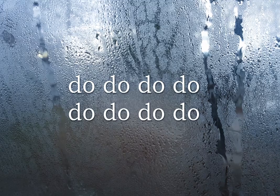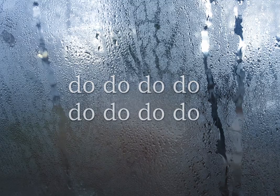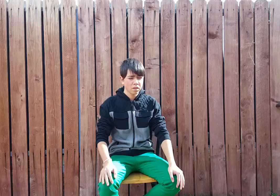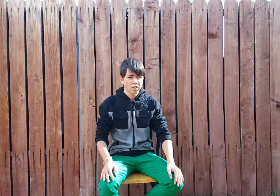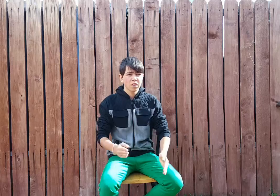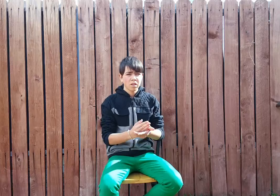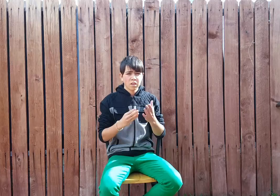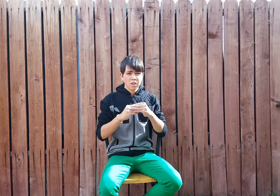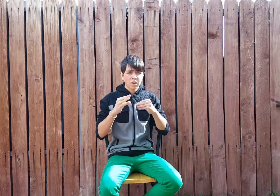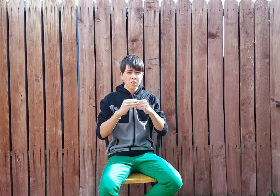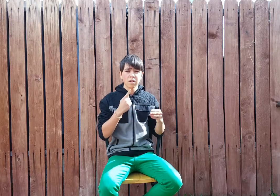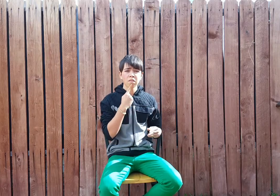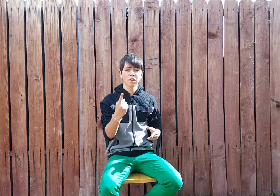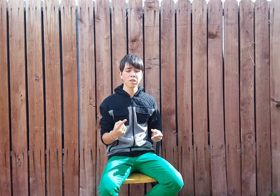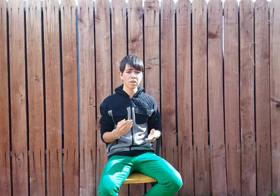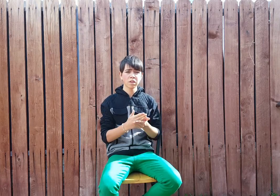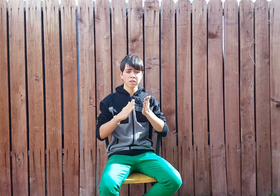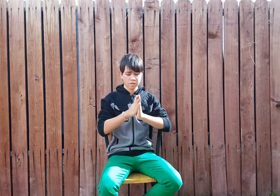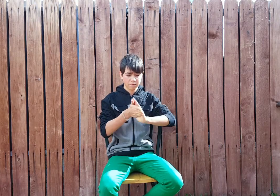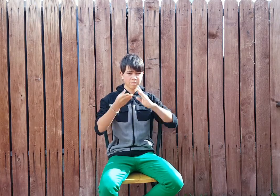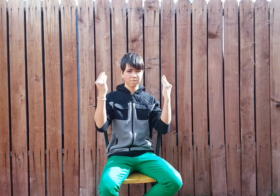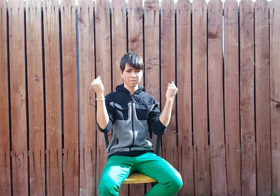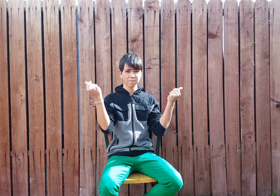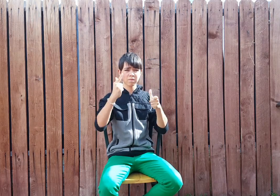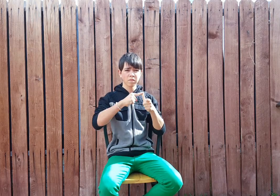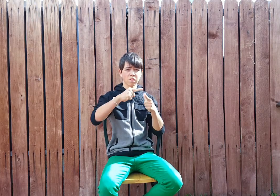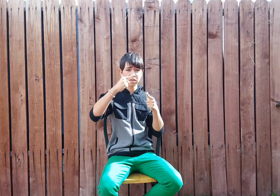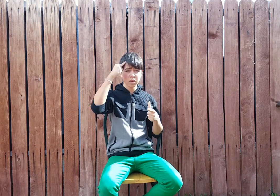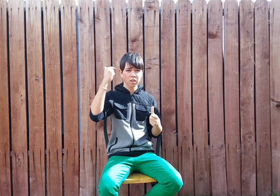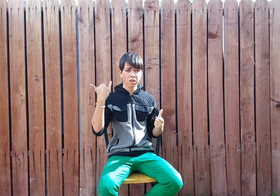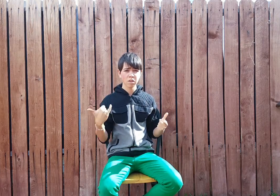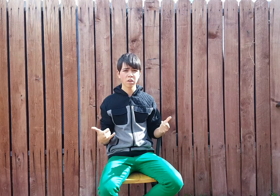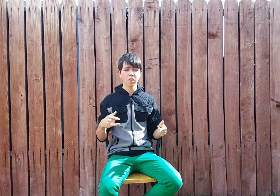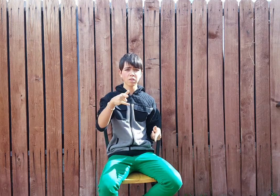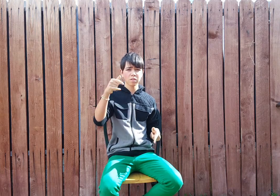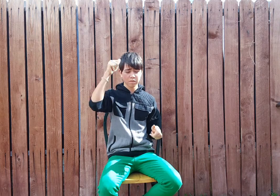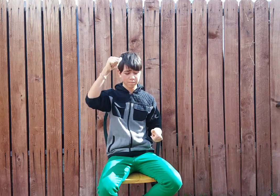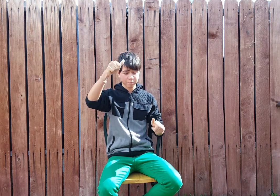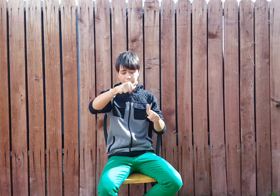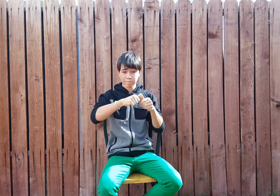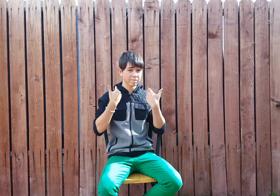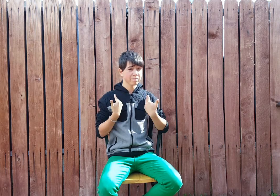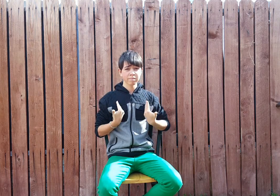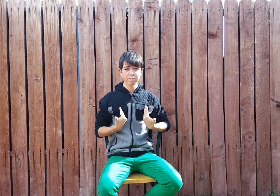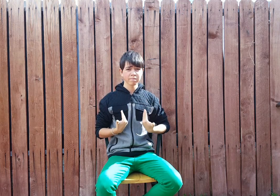Some legends are told Some turn to dust and to gold But you will remember me